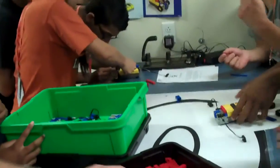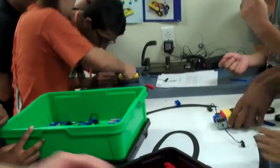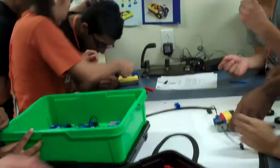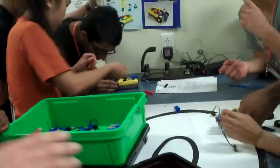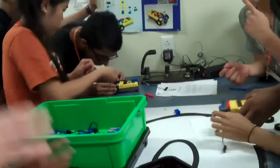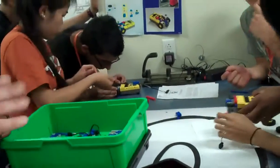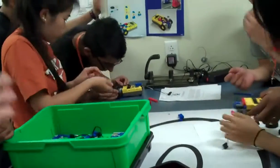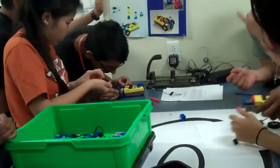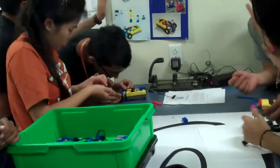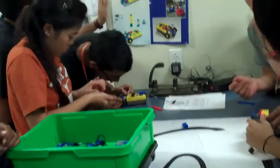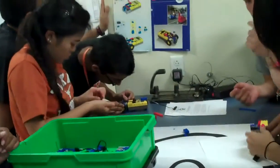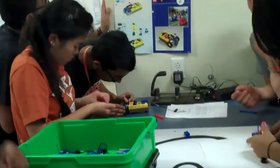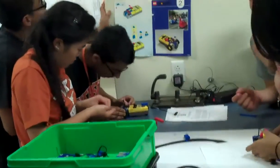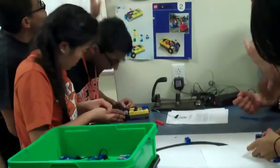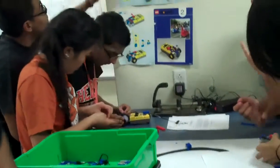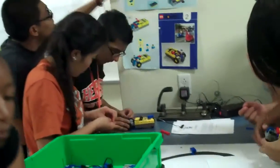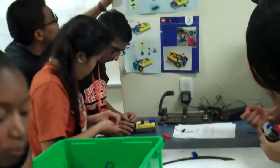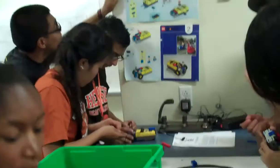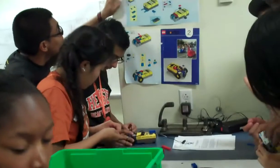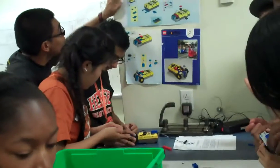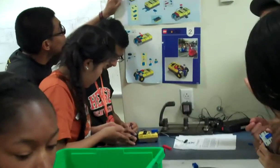And that was still dead. That's it.